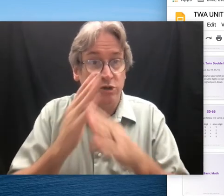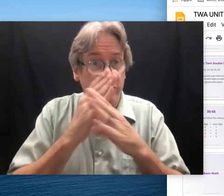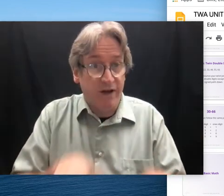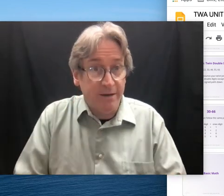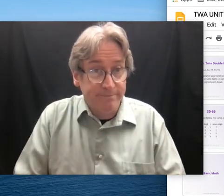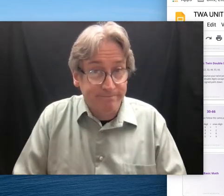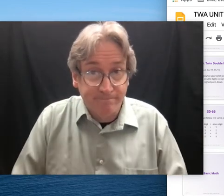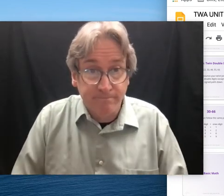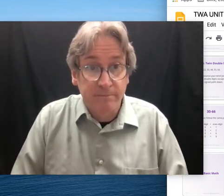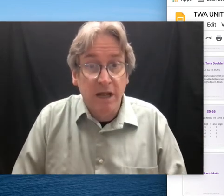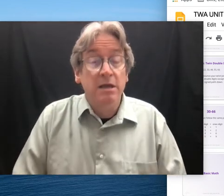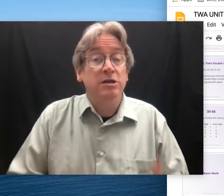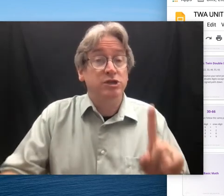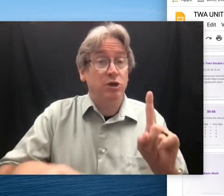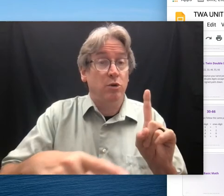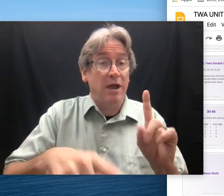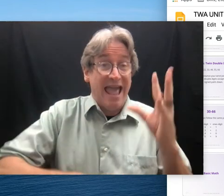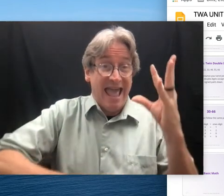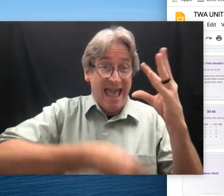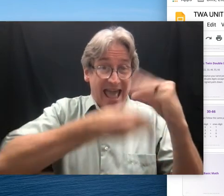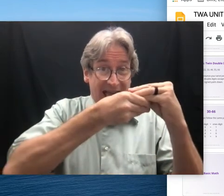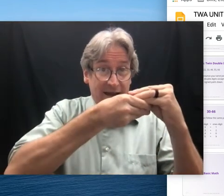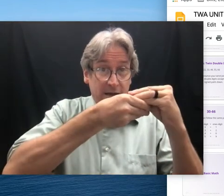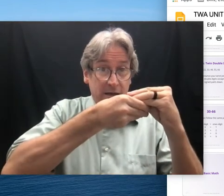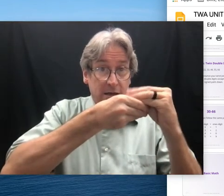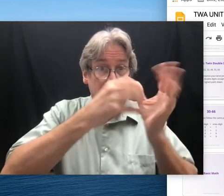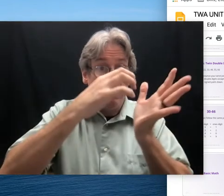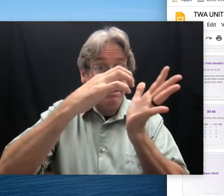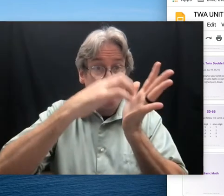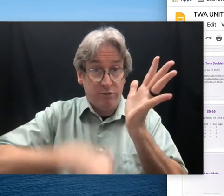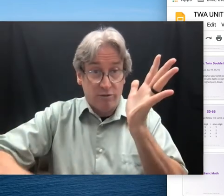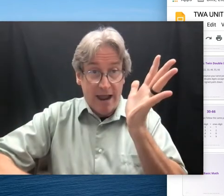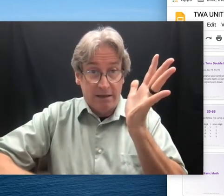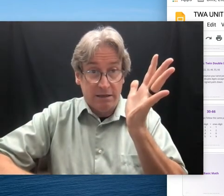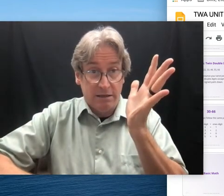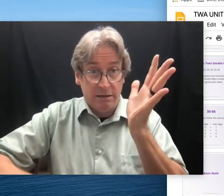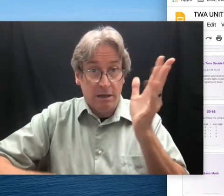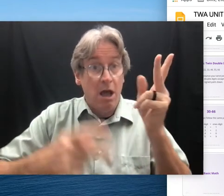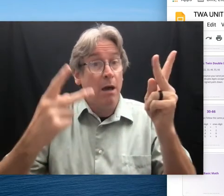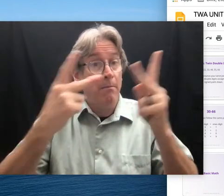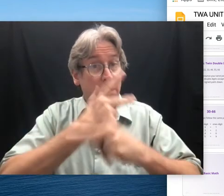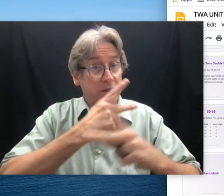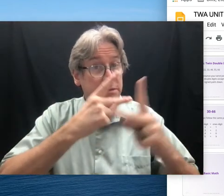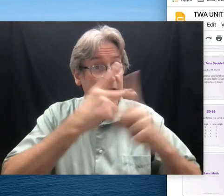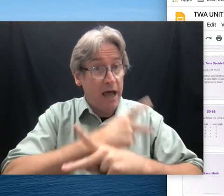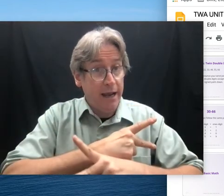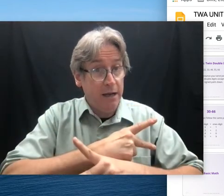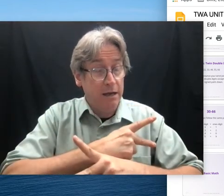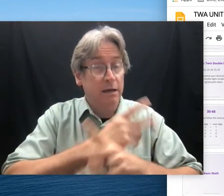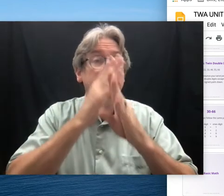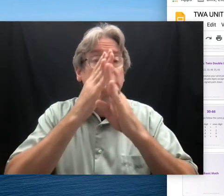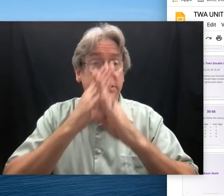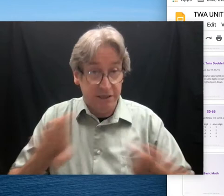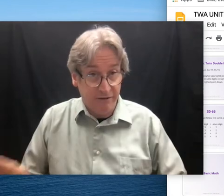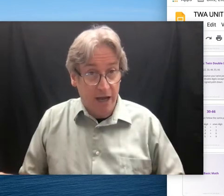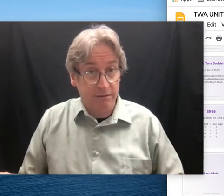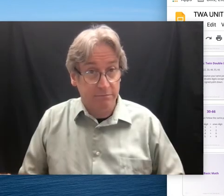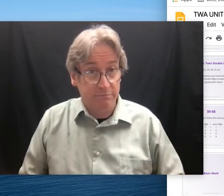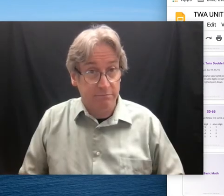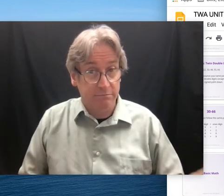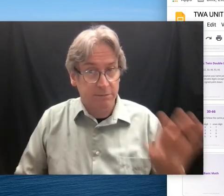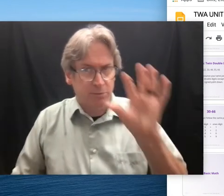Okay, so divide. So add, subtract, multiply,